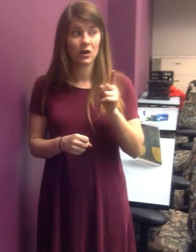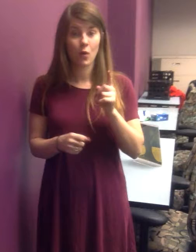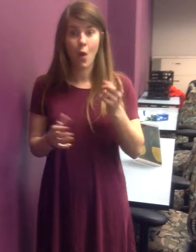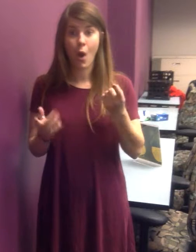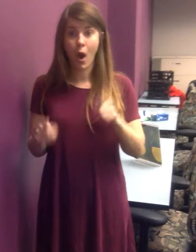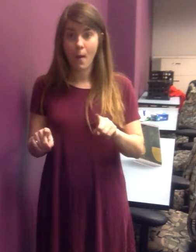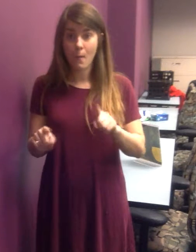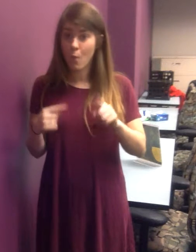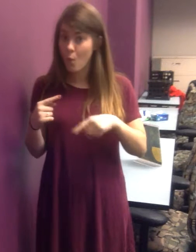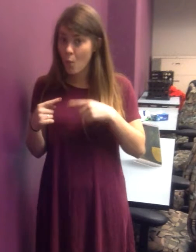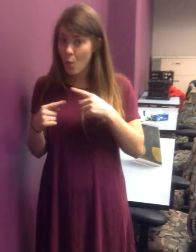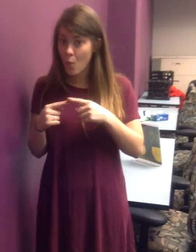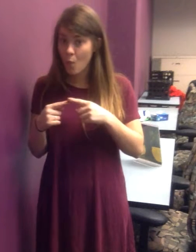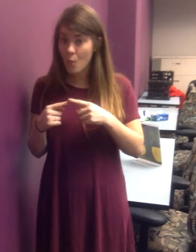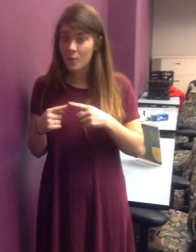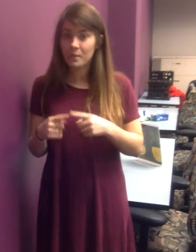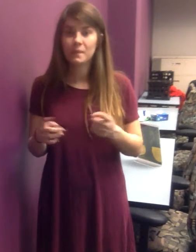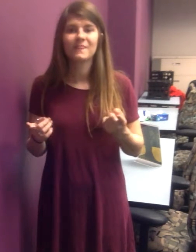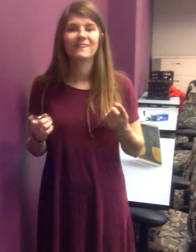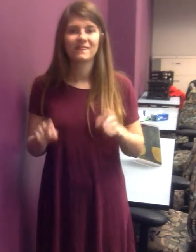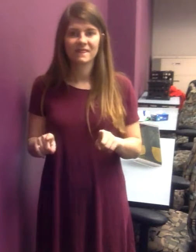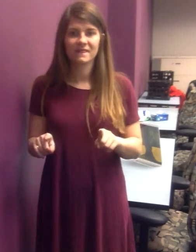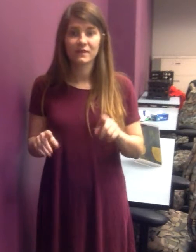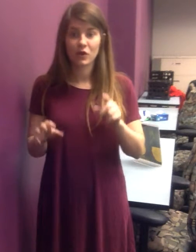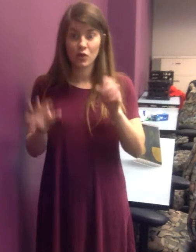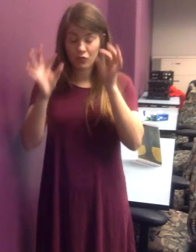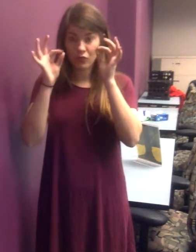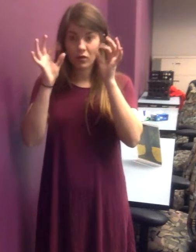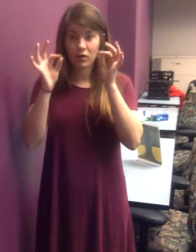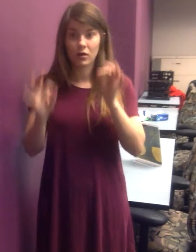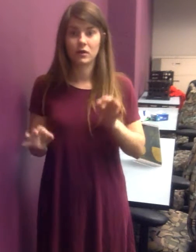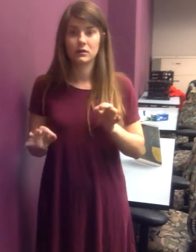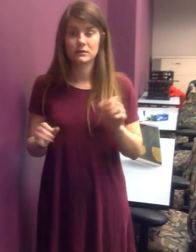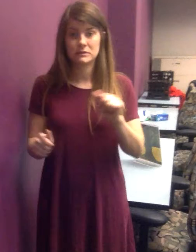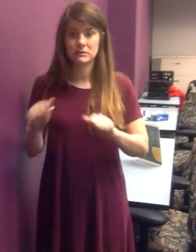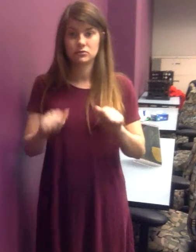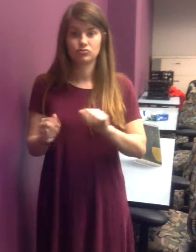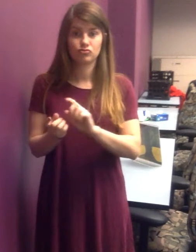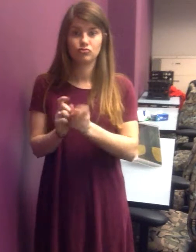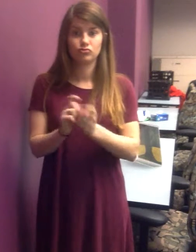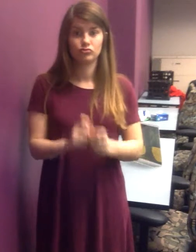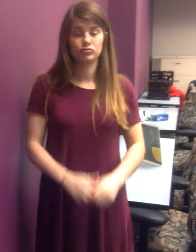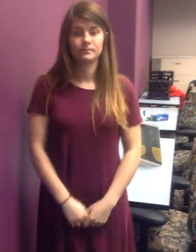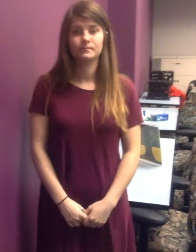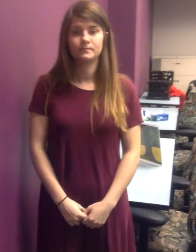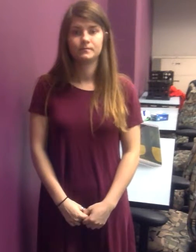Today at the Washington, D.C. headquarters of the Competitive Enterprise Institute, a free market think tank, you can see